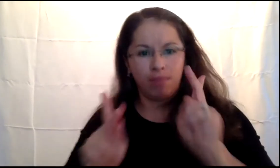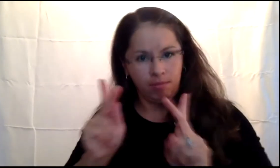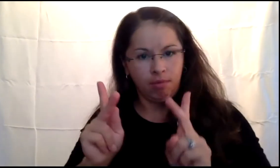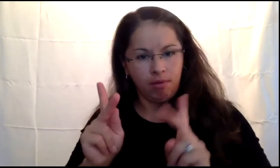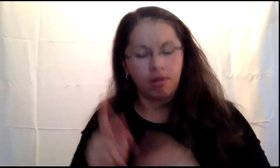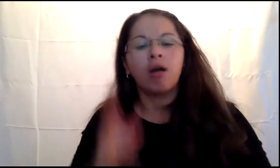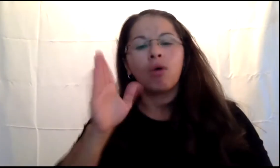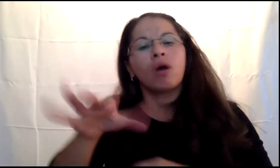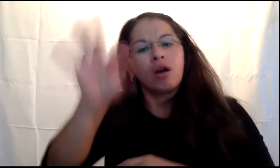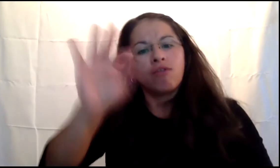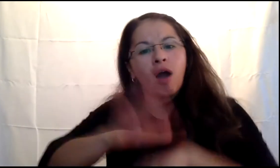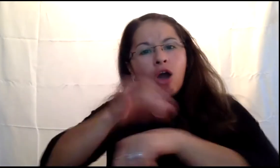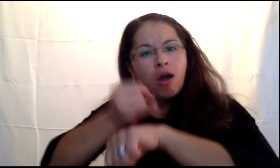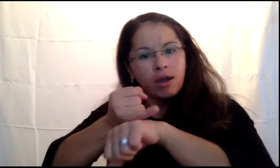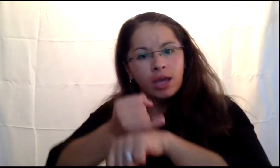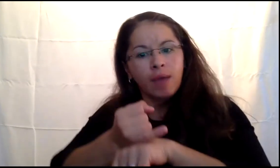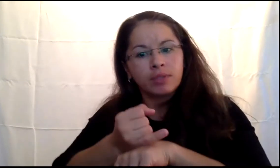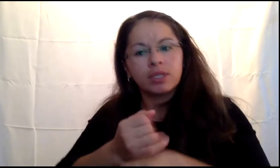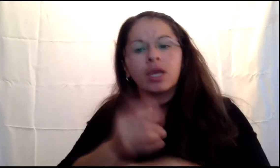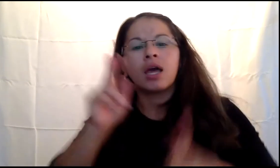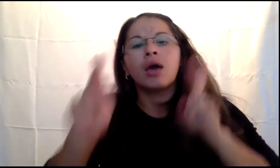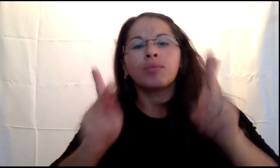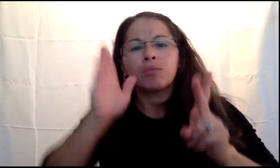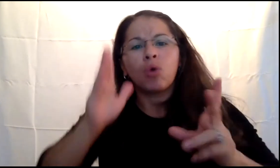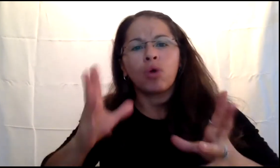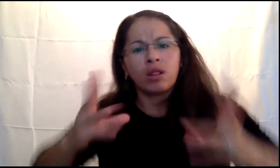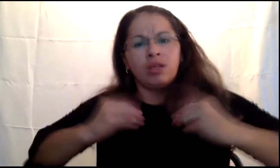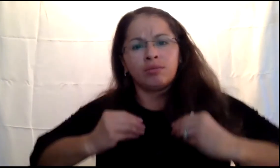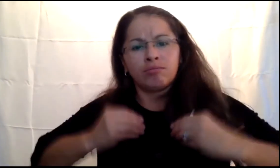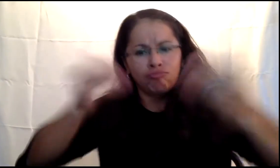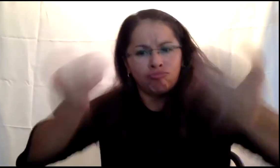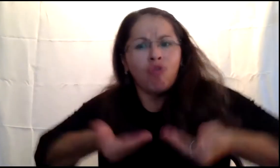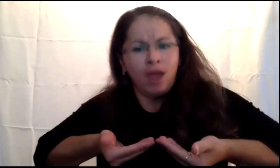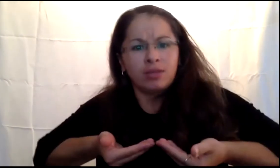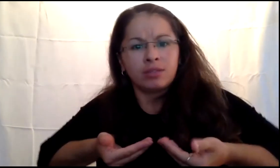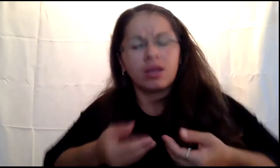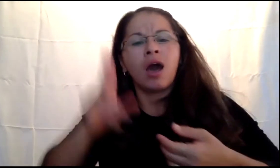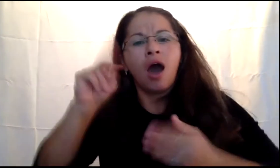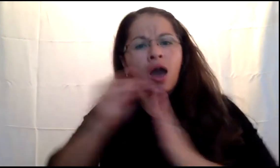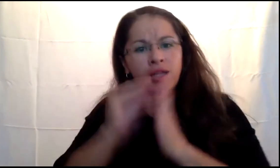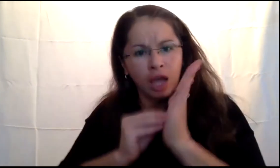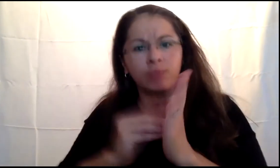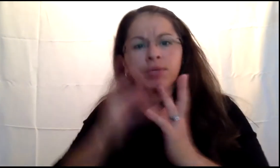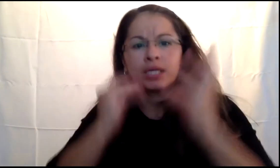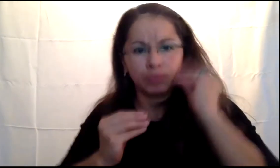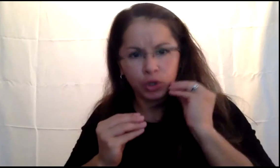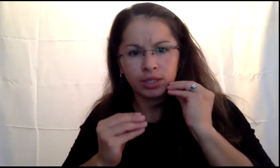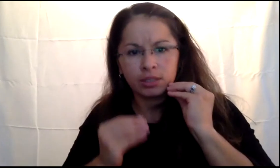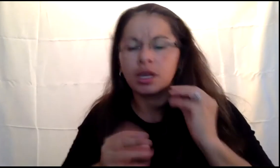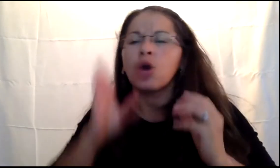to embrace and celebrate the undocumented student experience, you're going to find immigrant rights organizations,